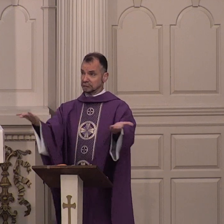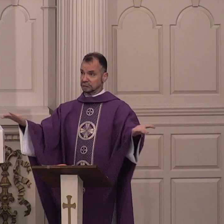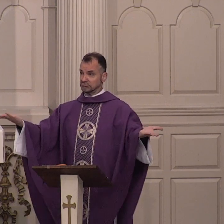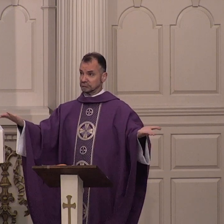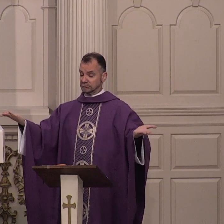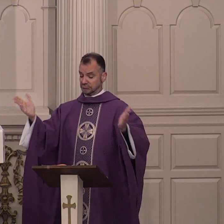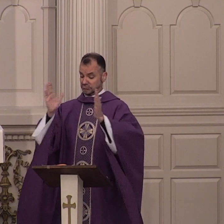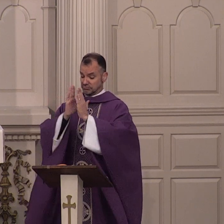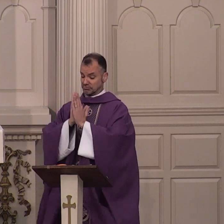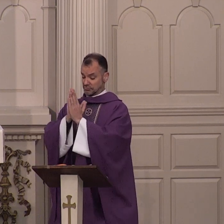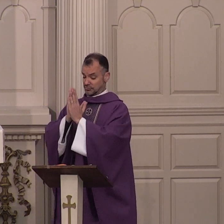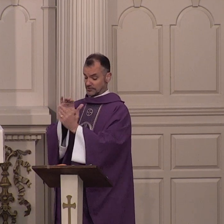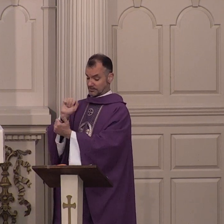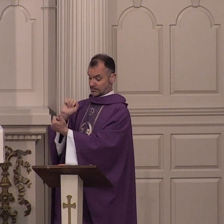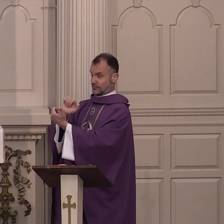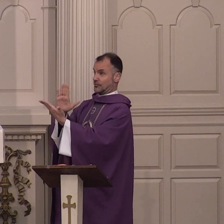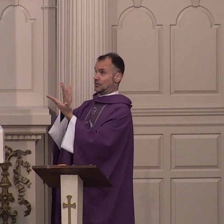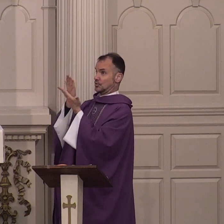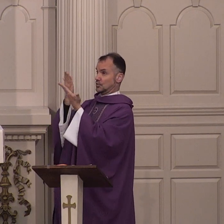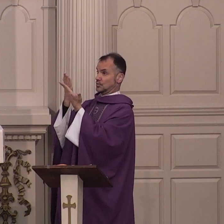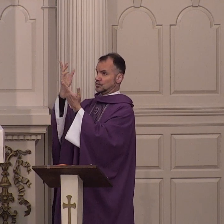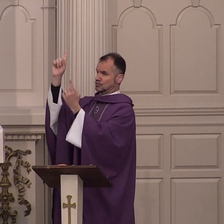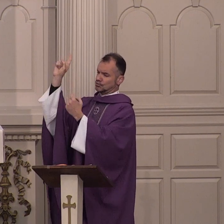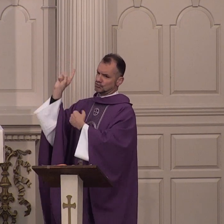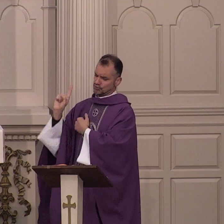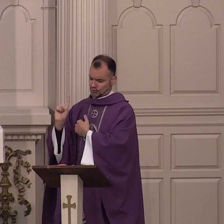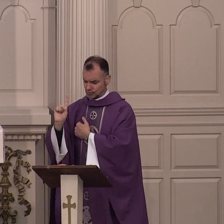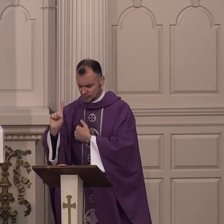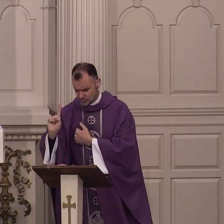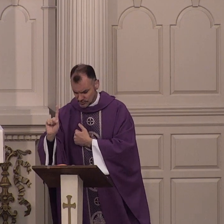Be near, O Lord, to those who plead before you,